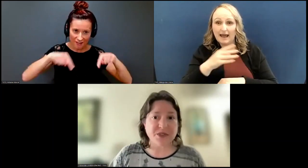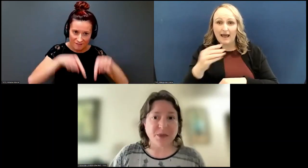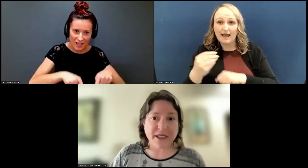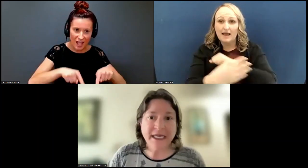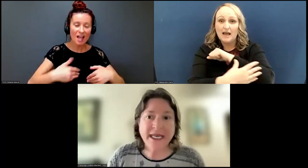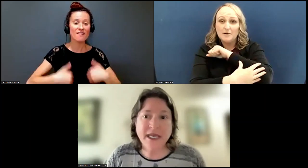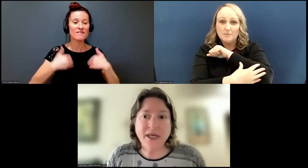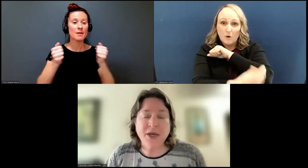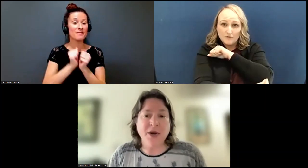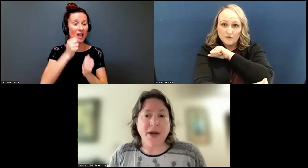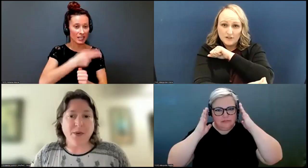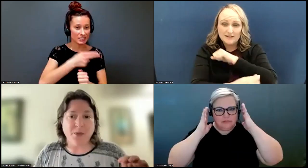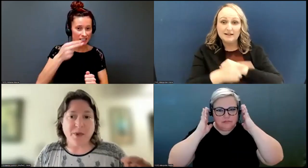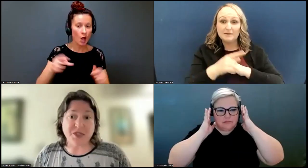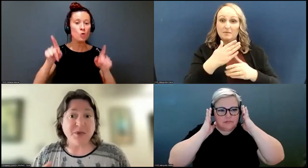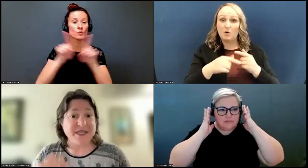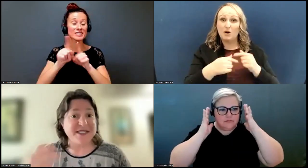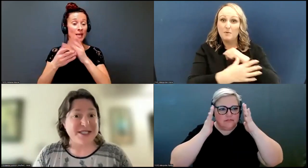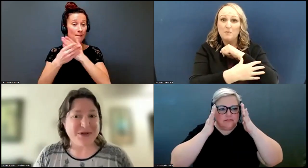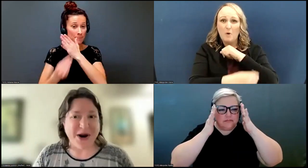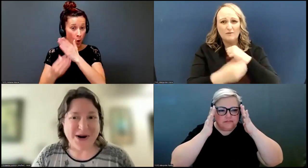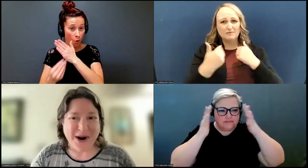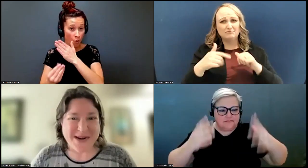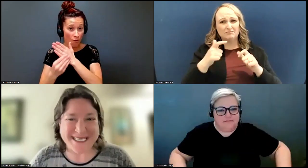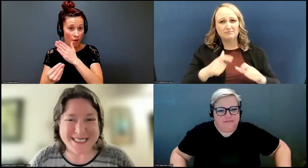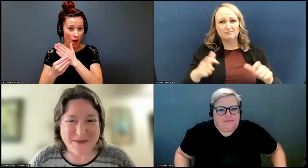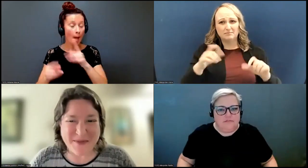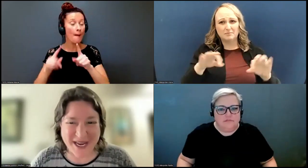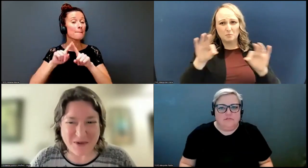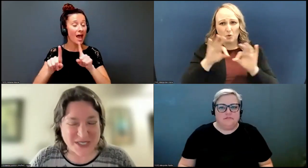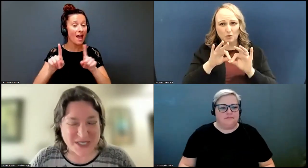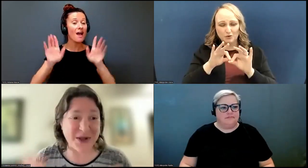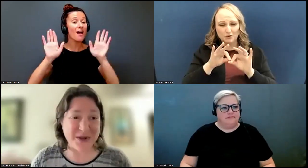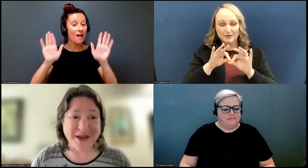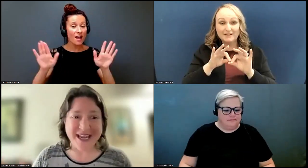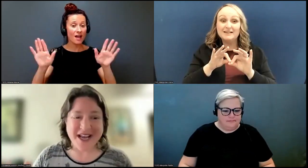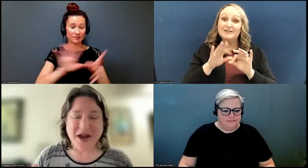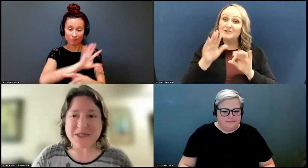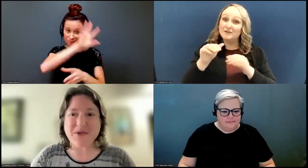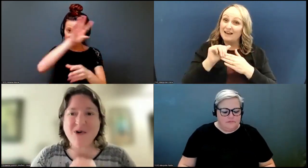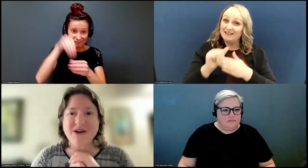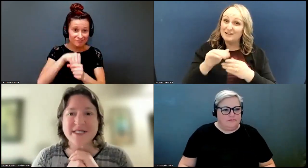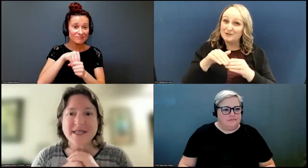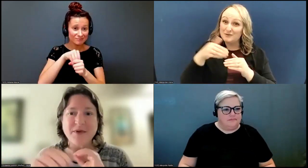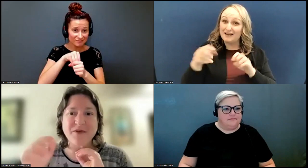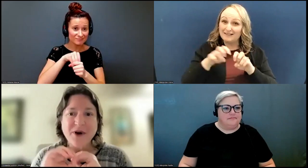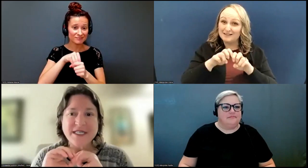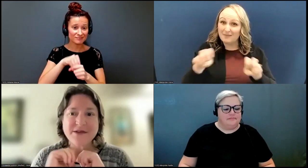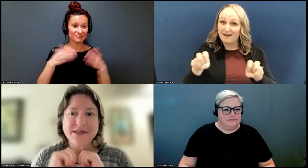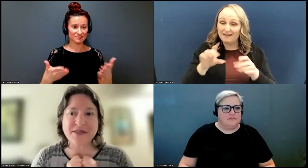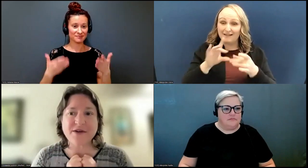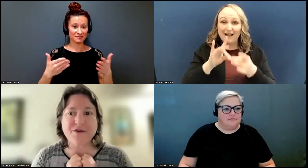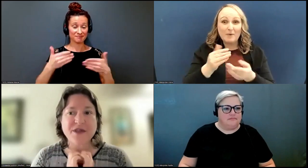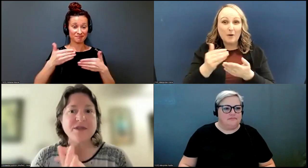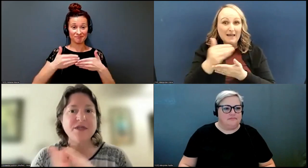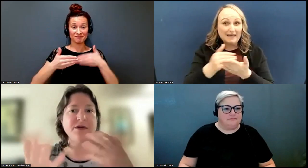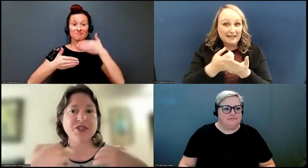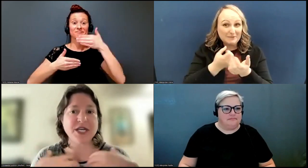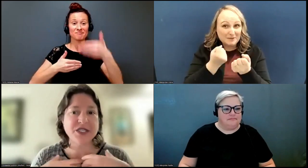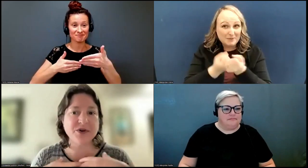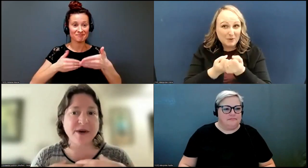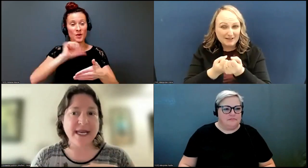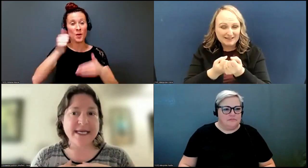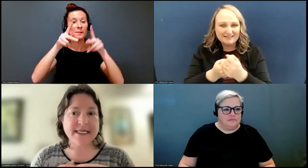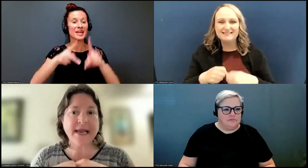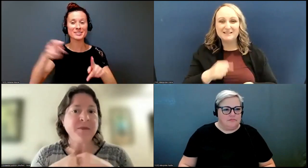very large one. Which brings us to our next panel, which is all about income supports. Before I do that, though, for those who